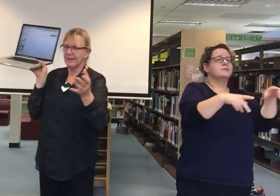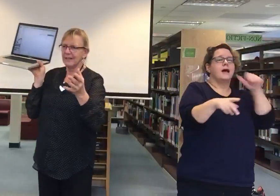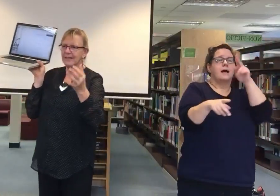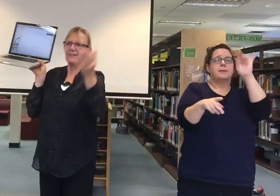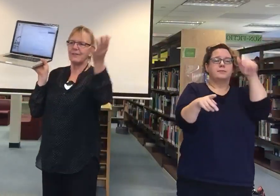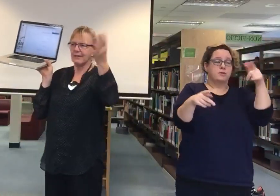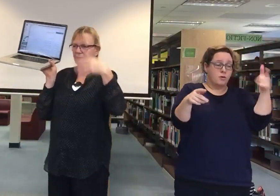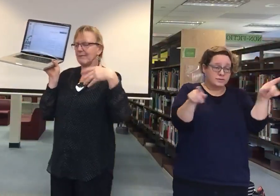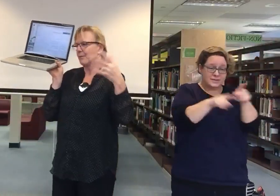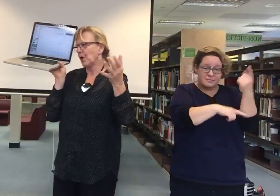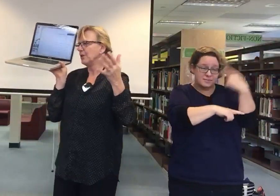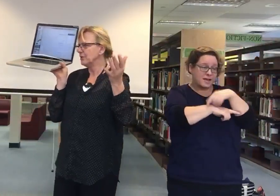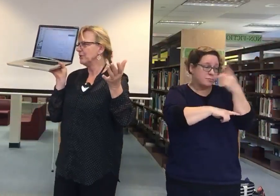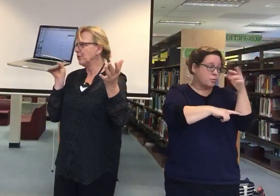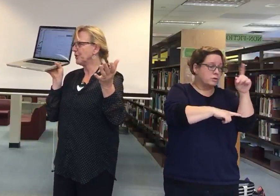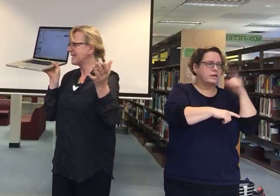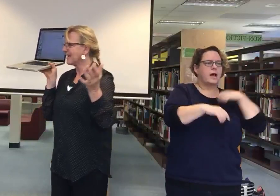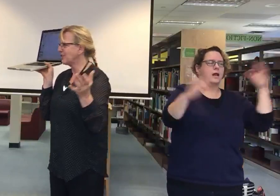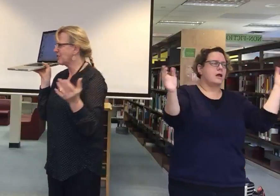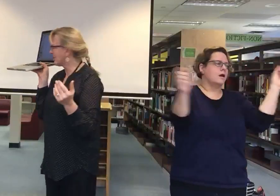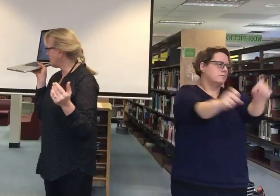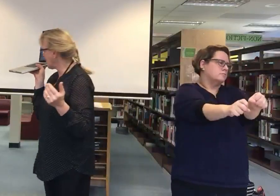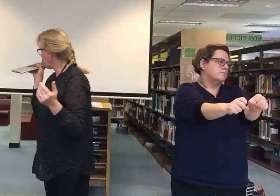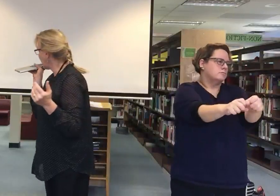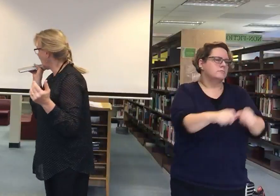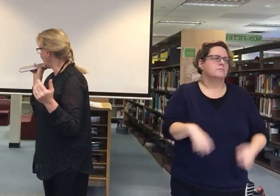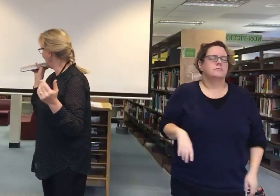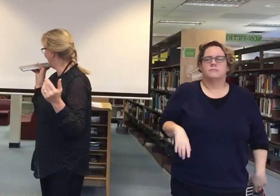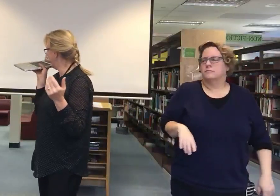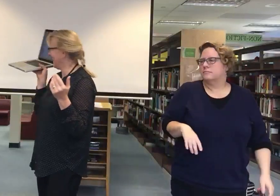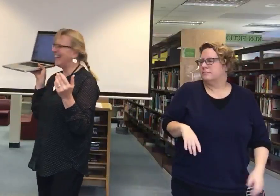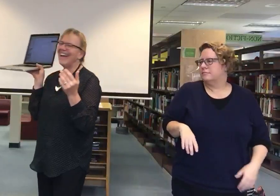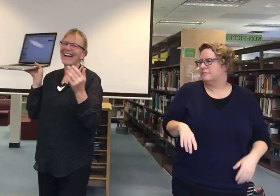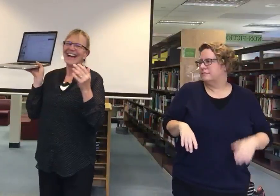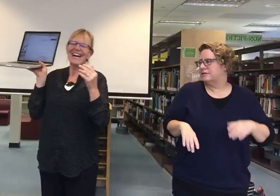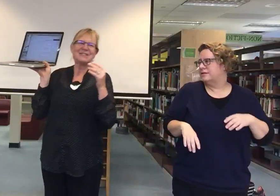Abbotsford. Even, well, Lori's actually just gonna be online.